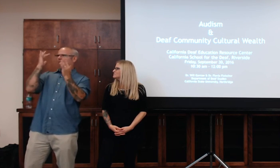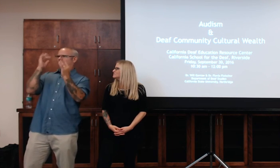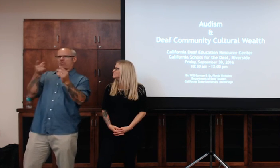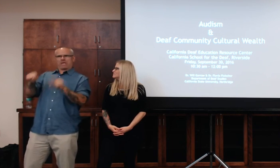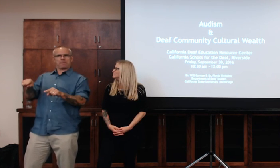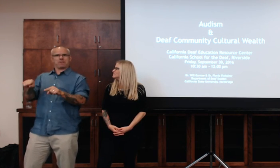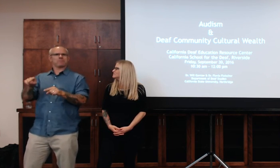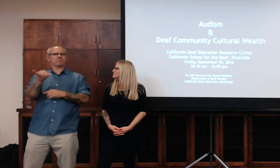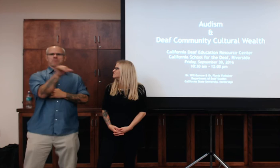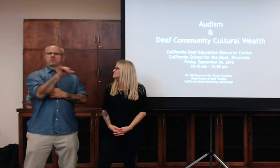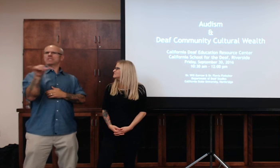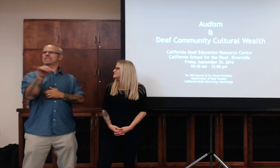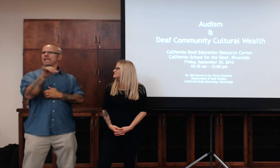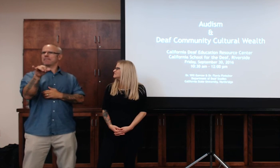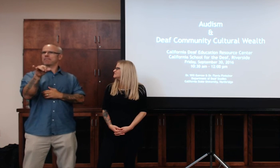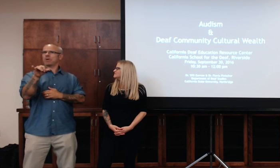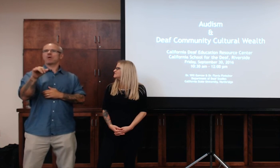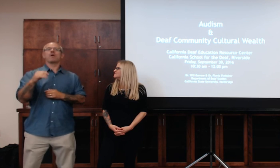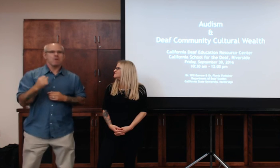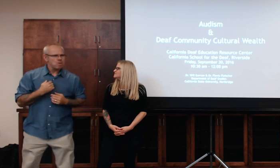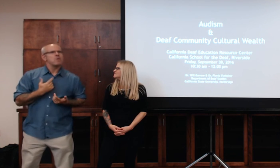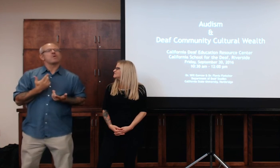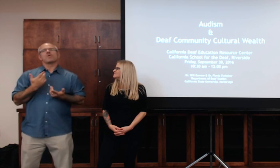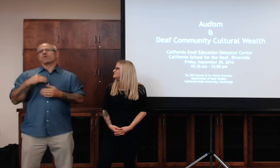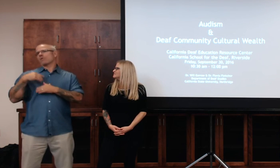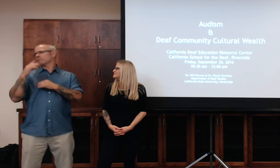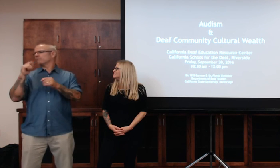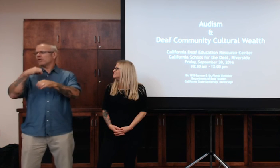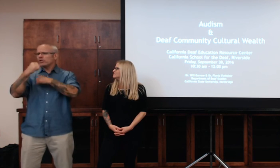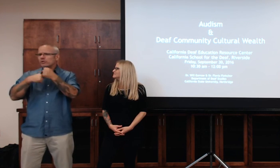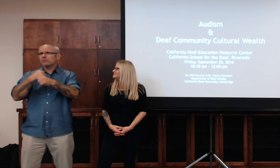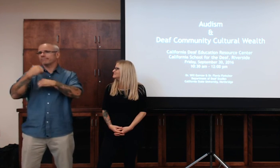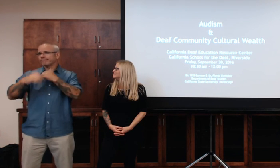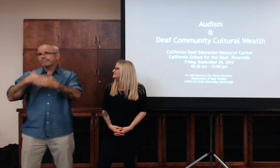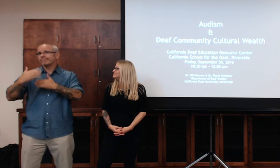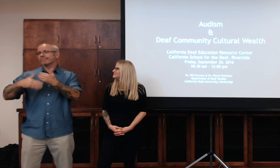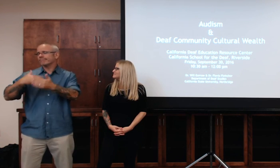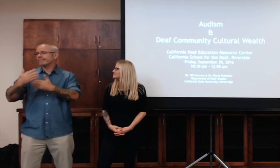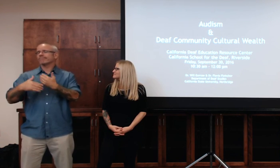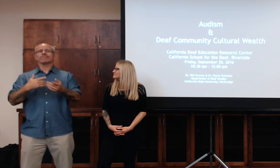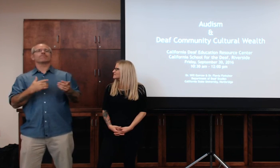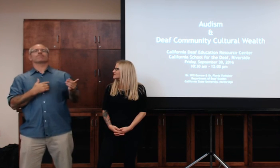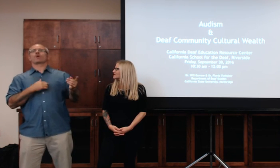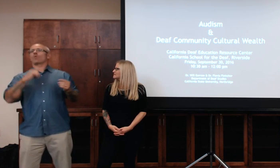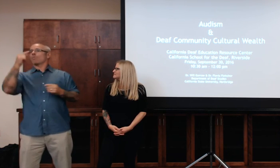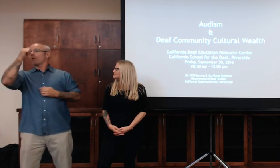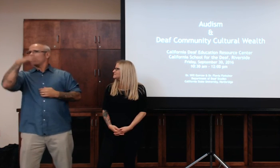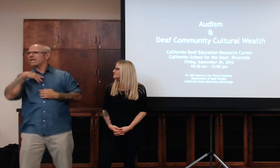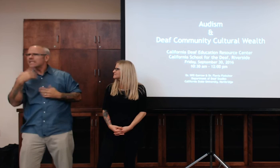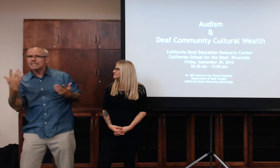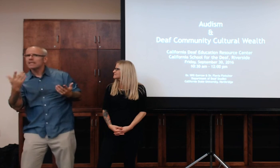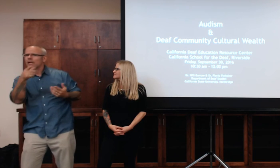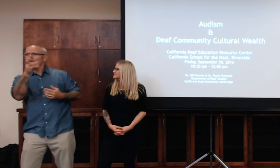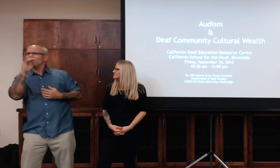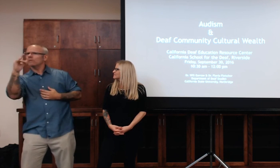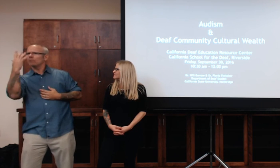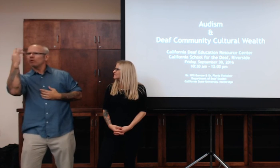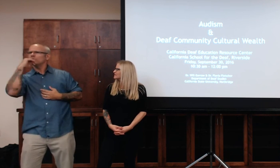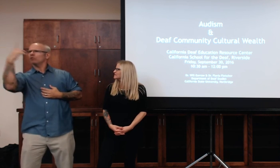as to why these things were happening, and very much similar. Years went along, or years passed, and I